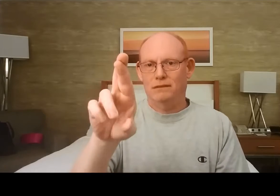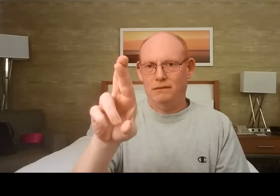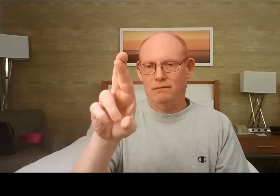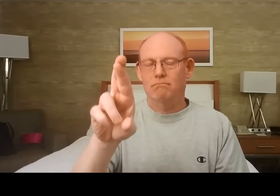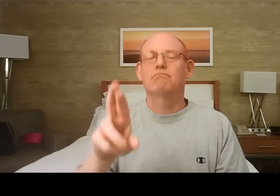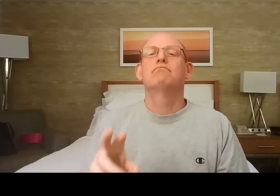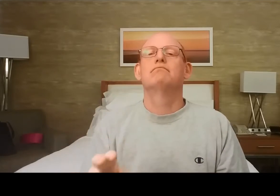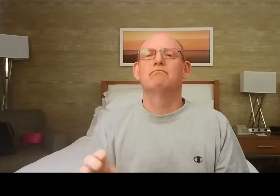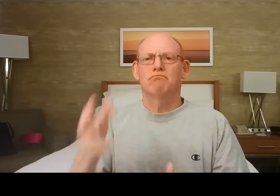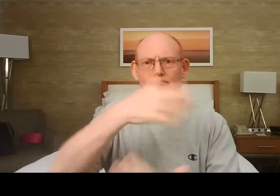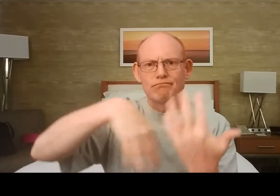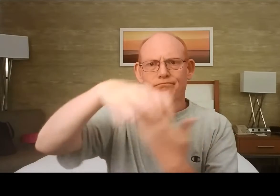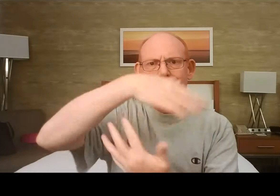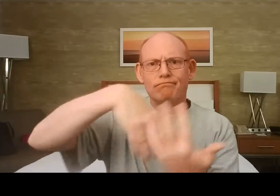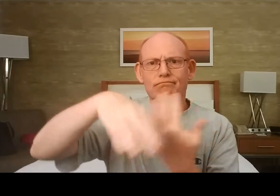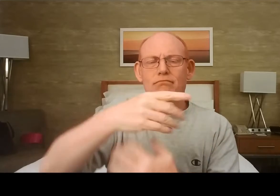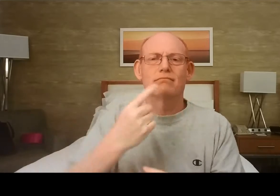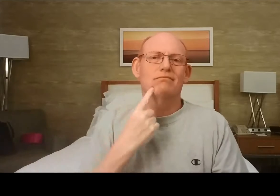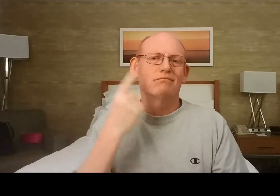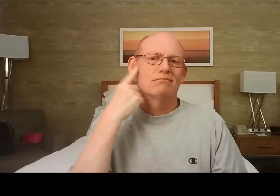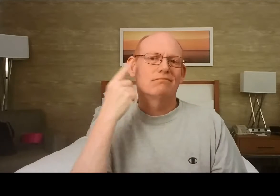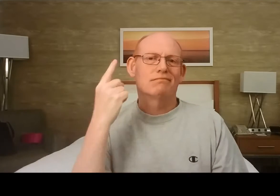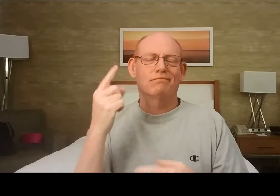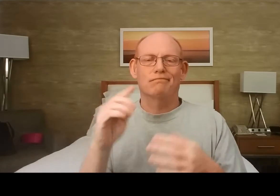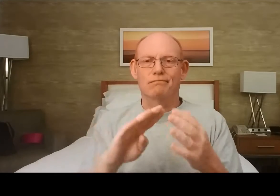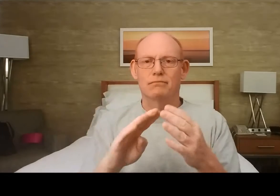There, I got to interact with even more deaf people,